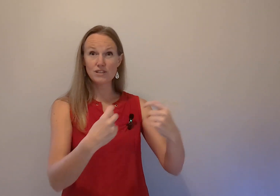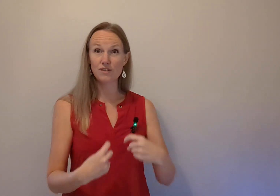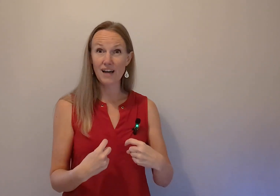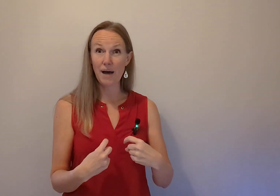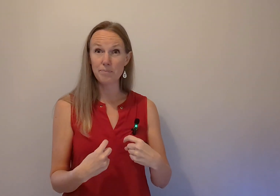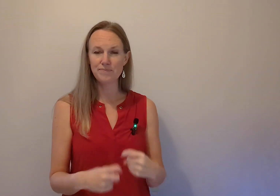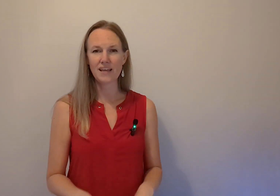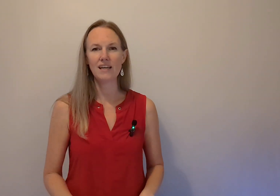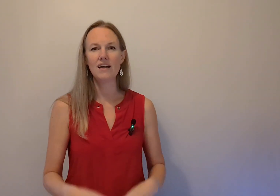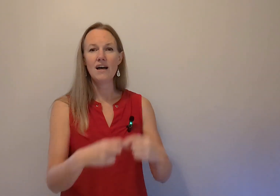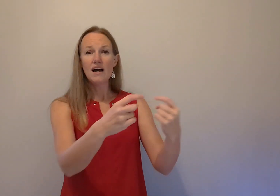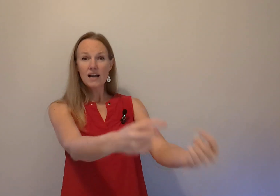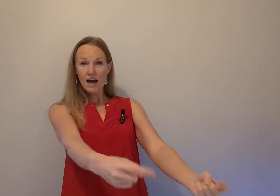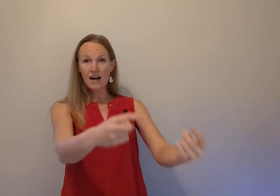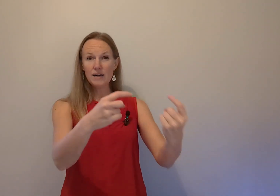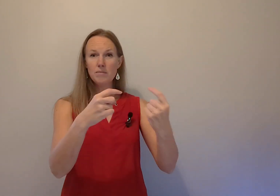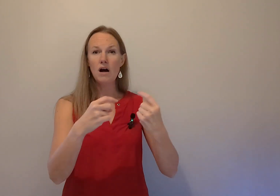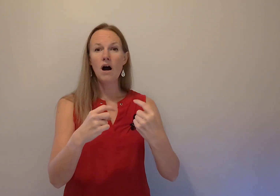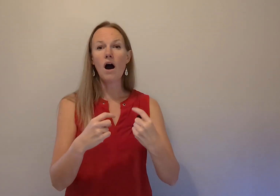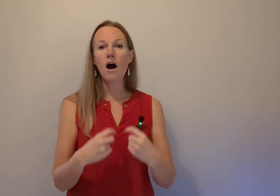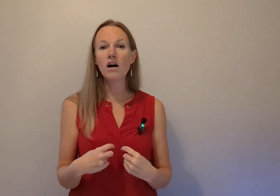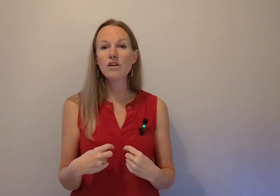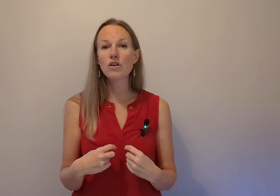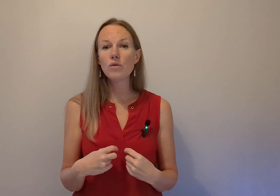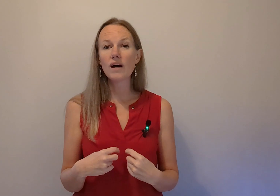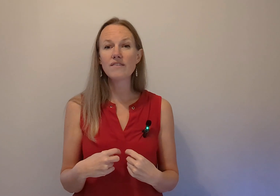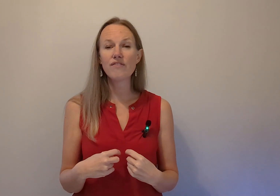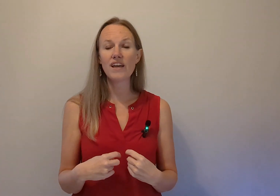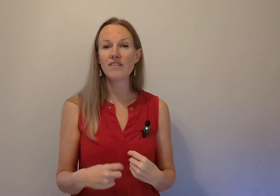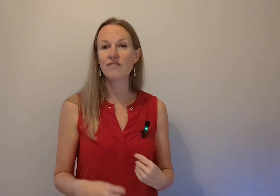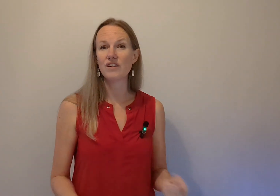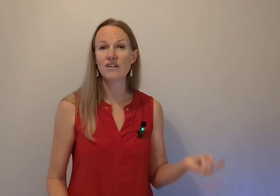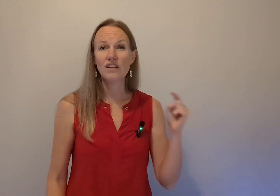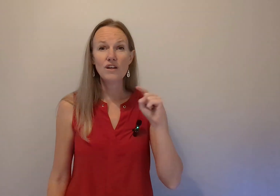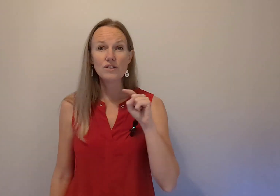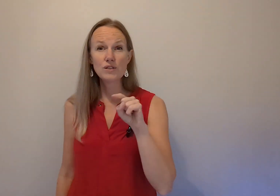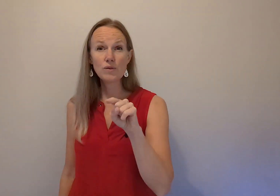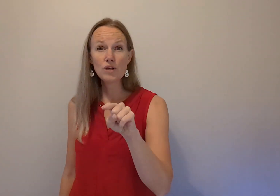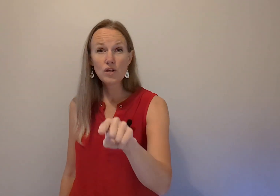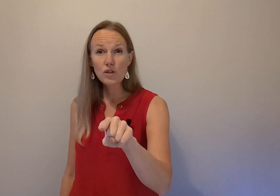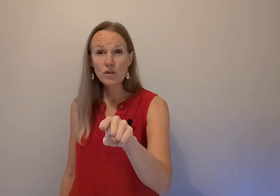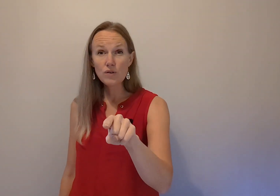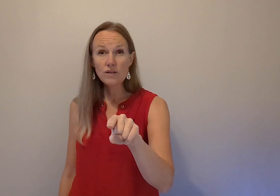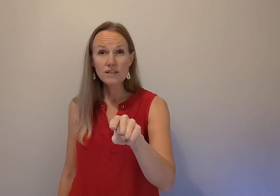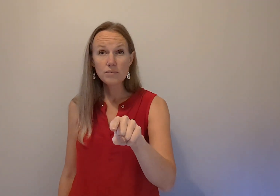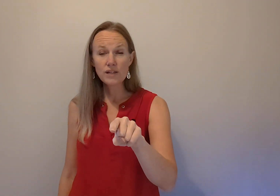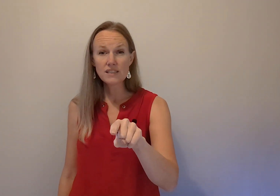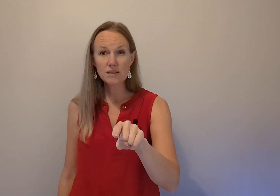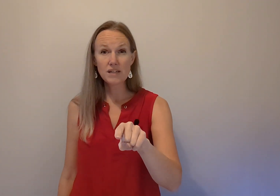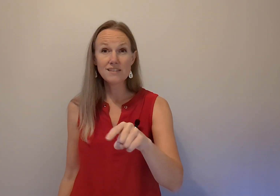you. Come. Okay? Come, all you unfaithful. So you, pointing to someone else